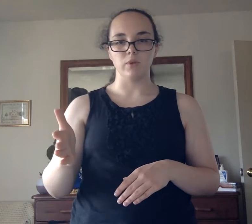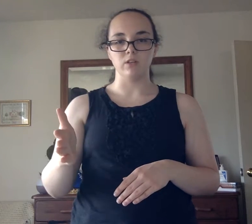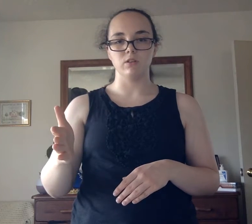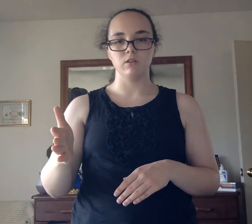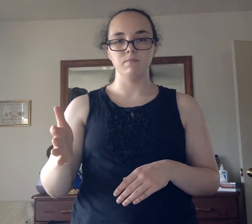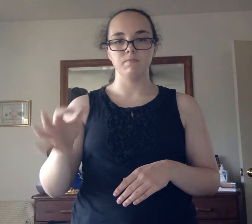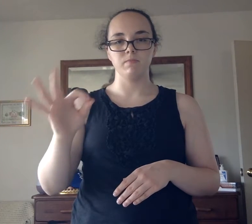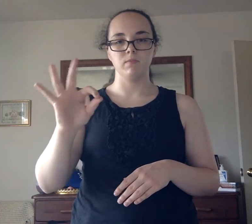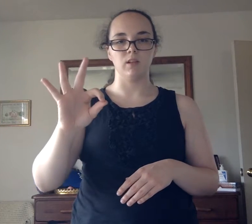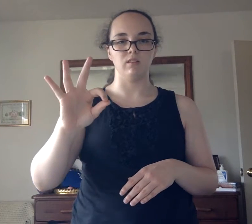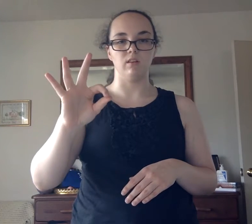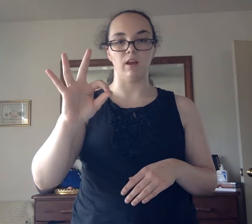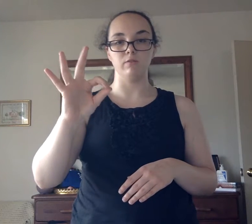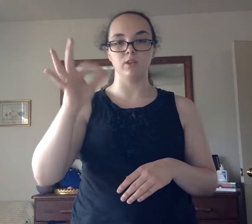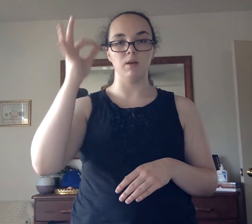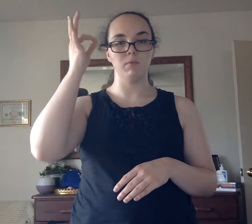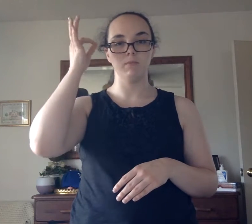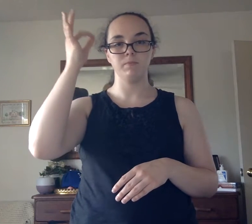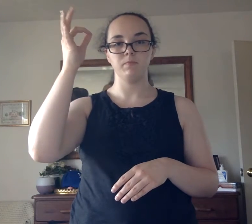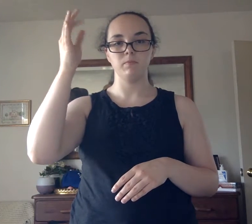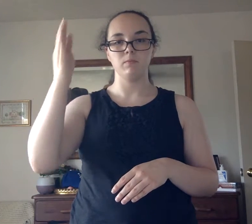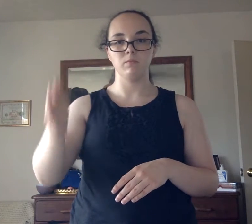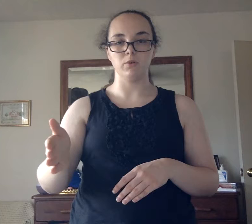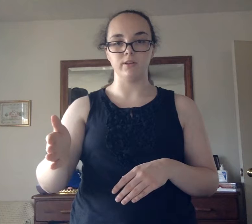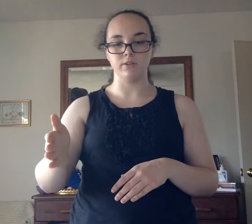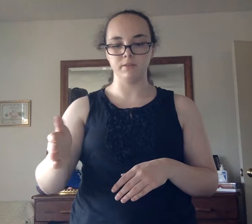Preacher, that's an F shape. Preacher.